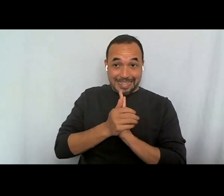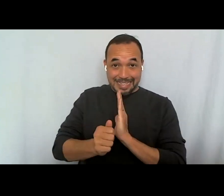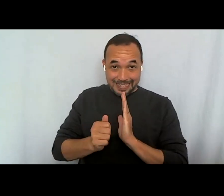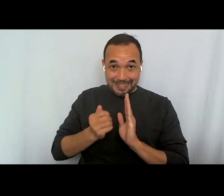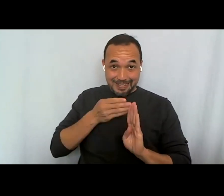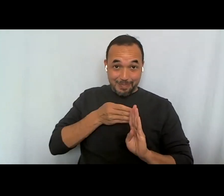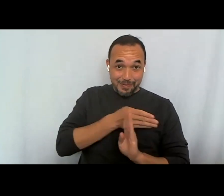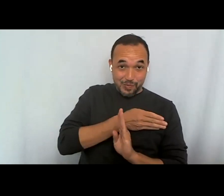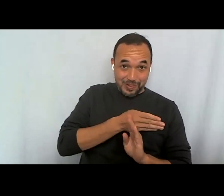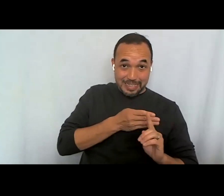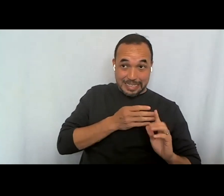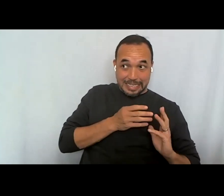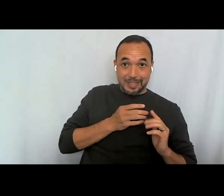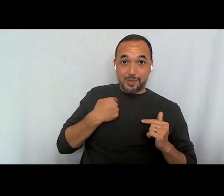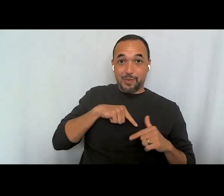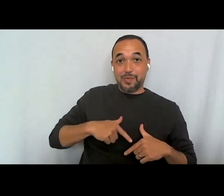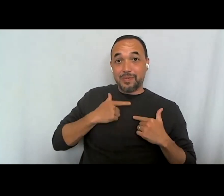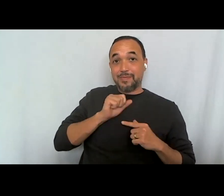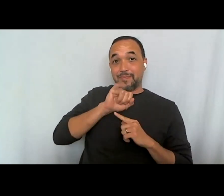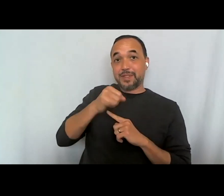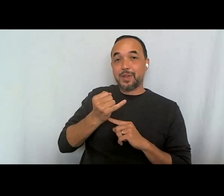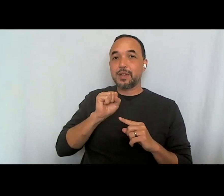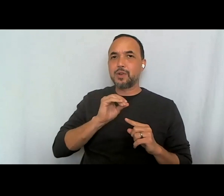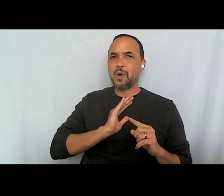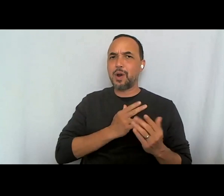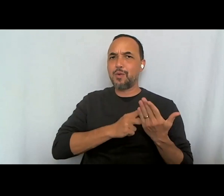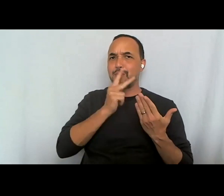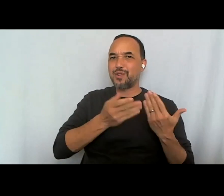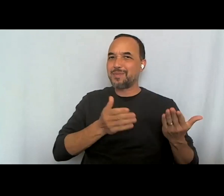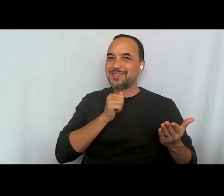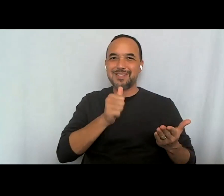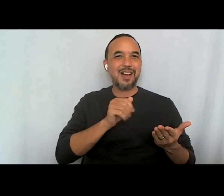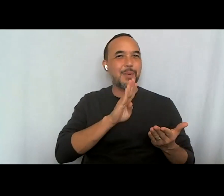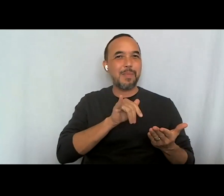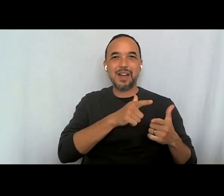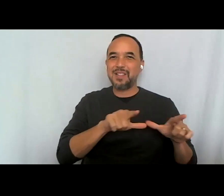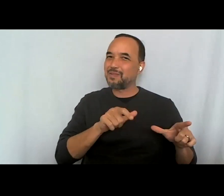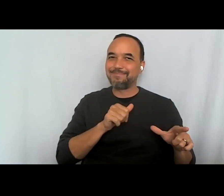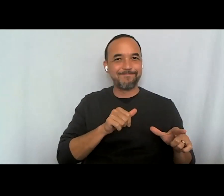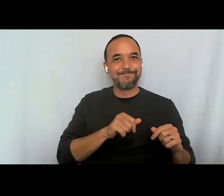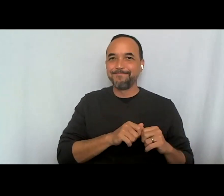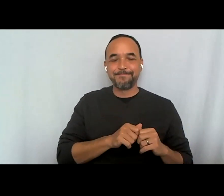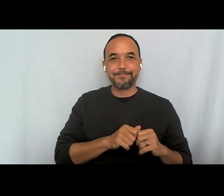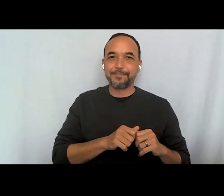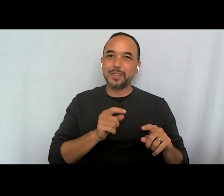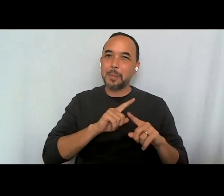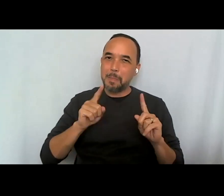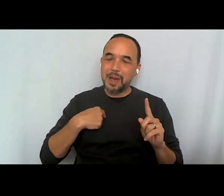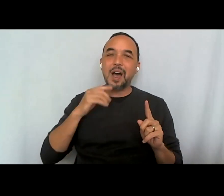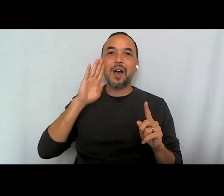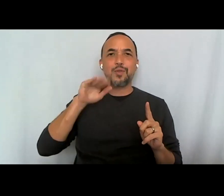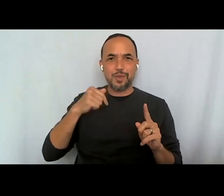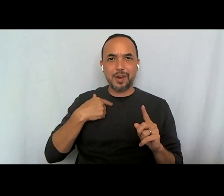We live in San Jose, so our program here is not a bilingual program. But I knew that I wanted a